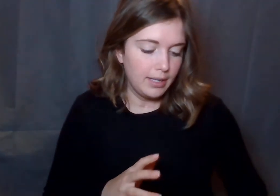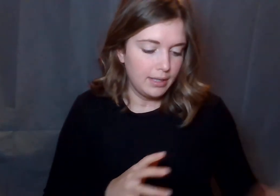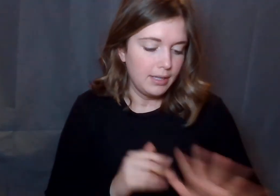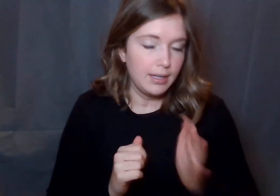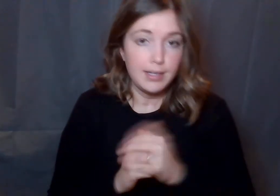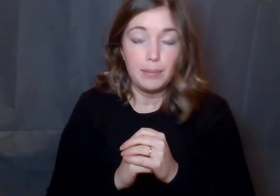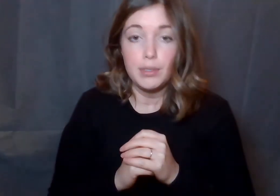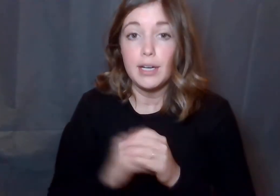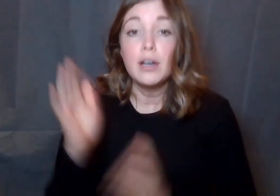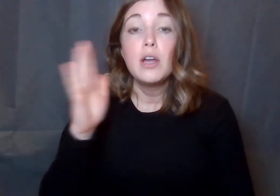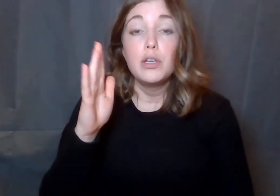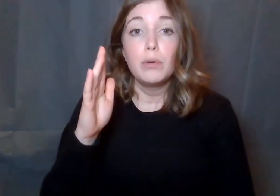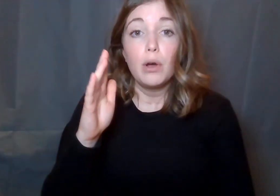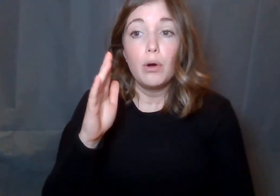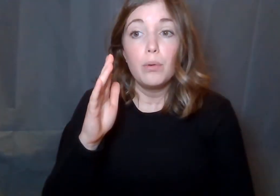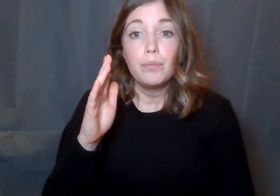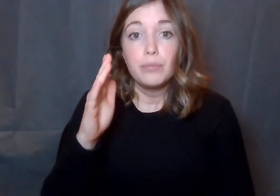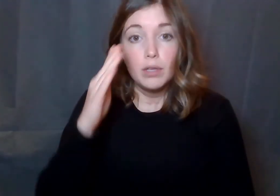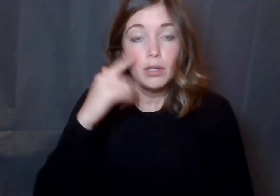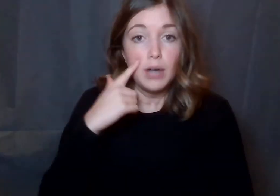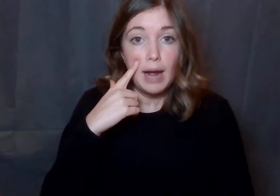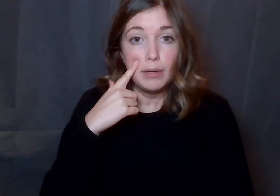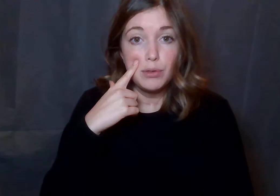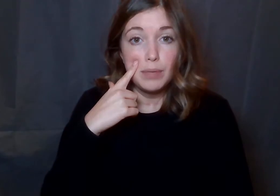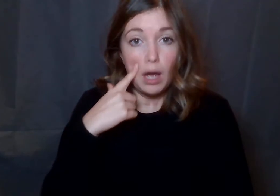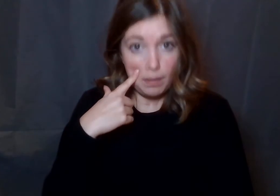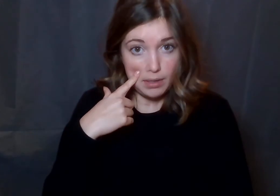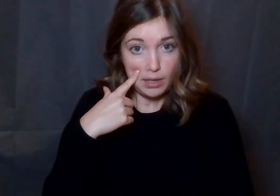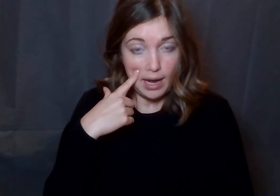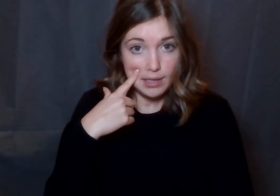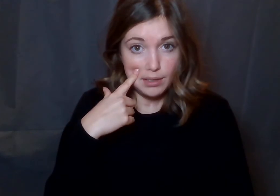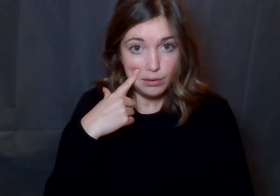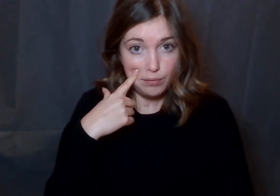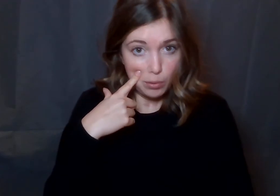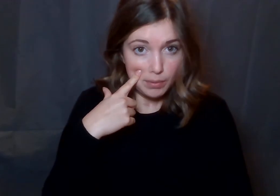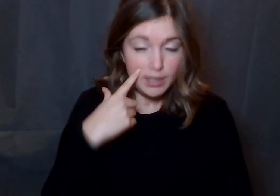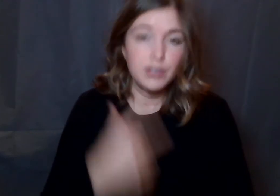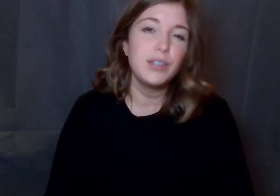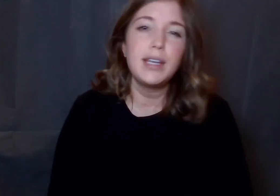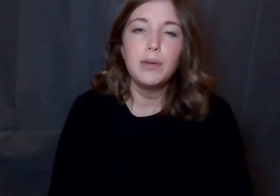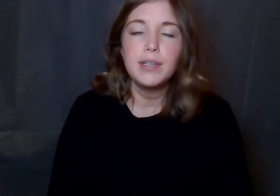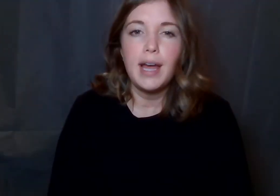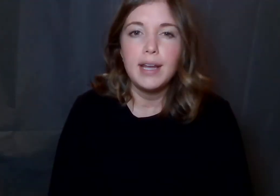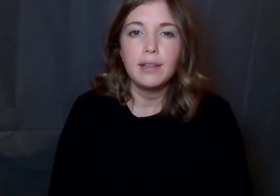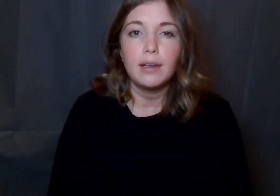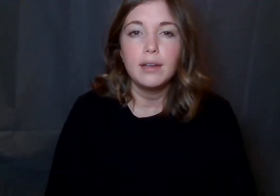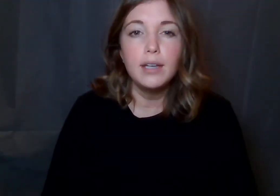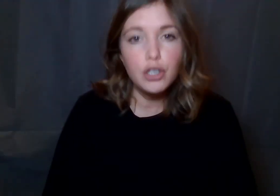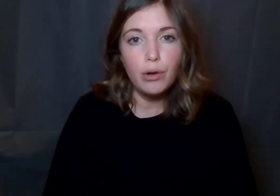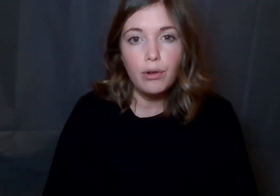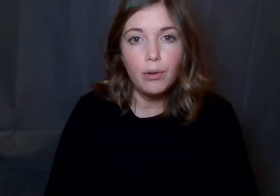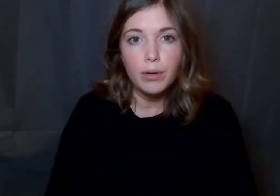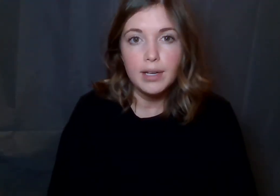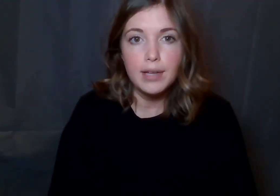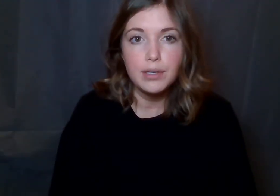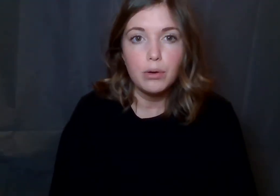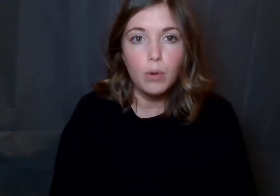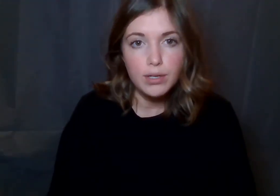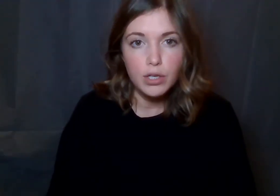especially in these examples here, you will go, your eyebrows will be up and your head is tilted forward. It's just like you're assigning like a conditional or a yes/no